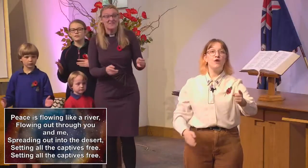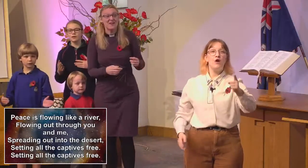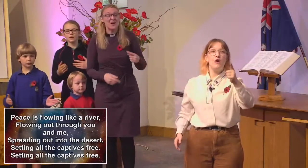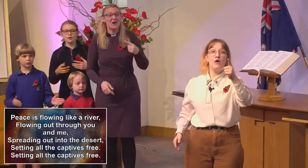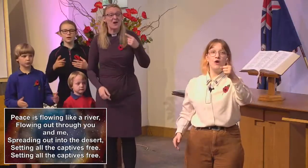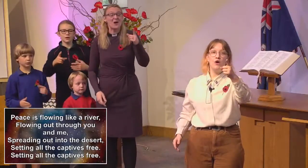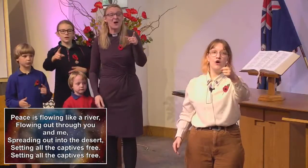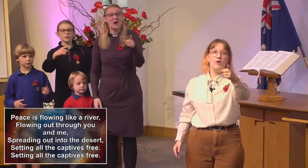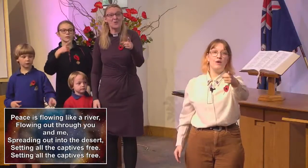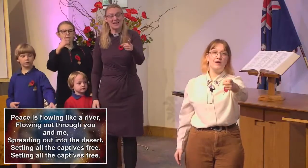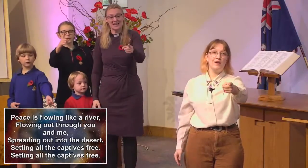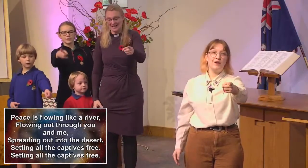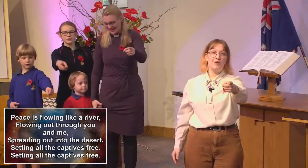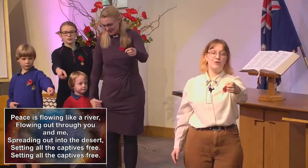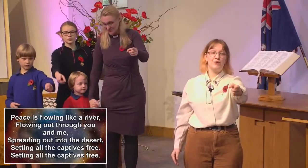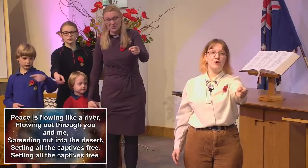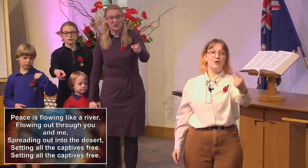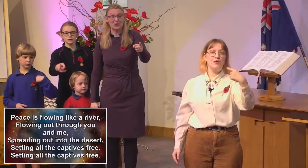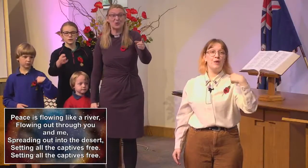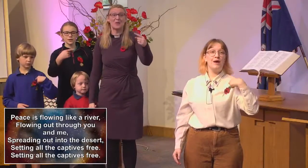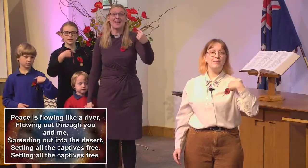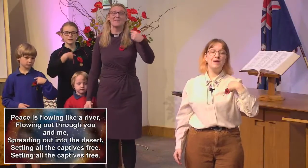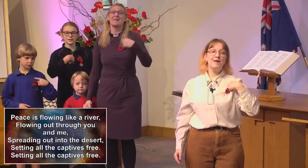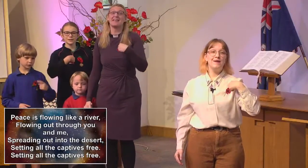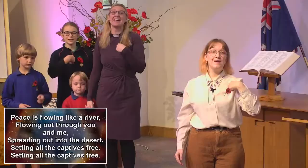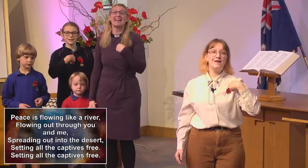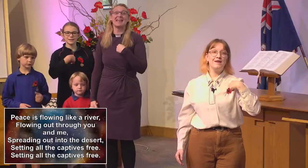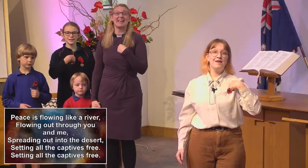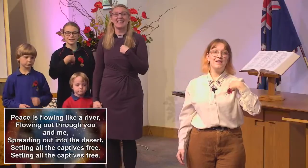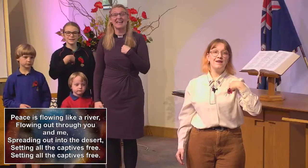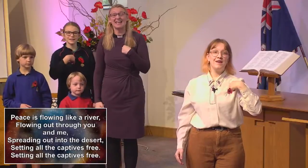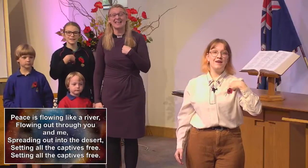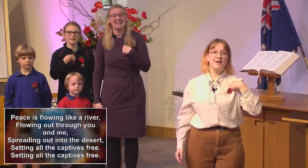river, flowing after you and me,